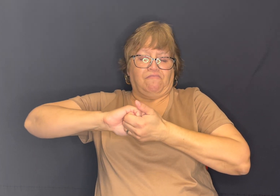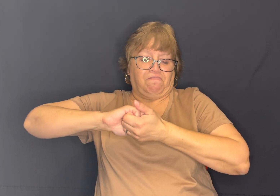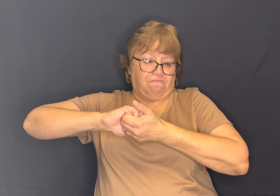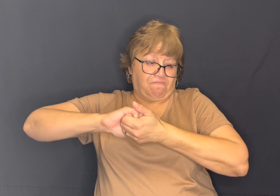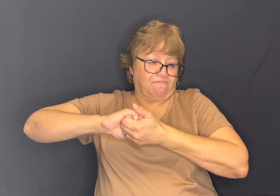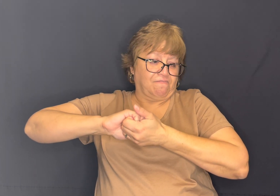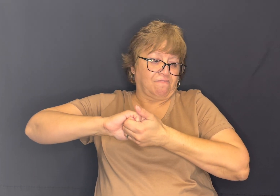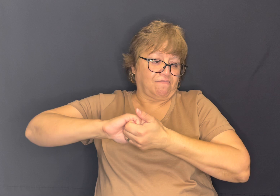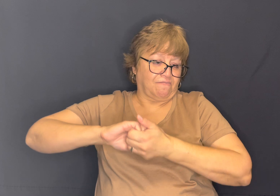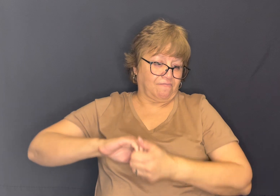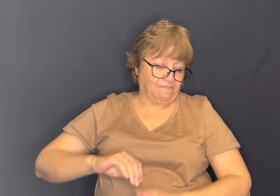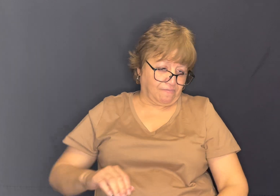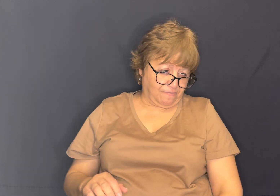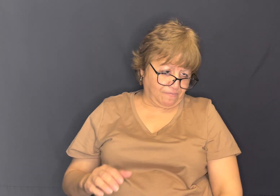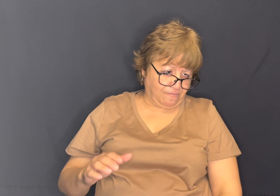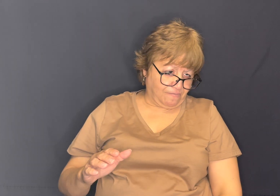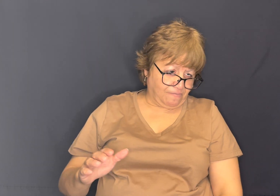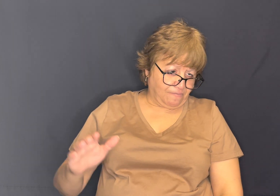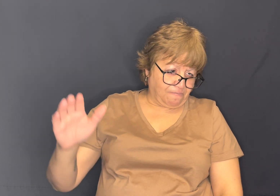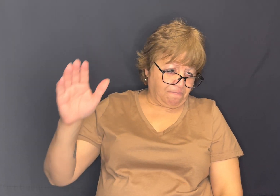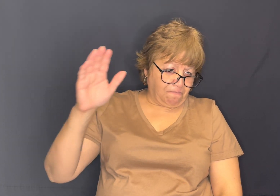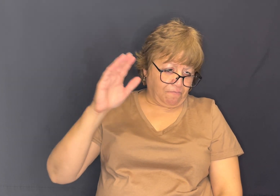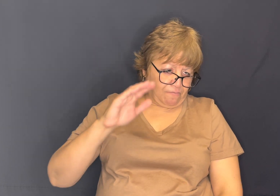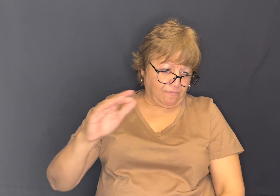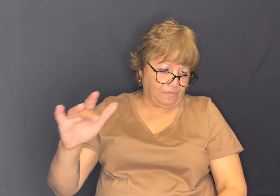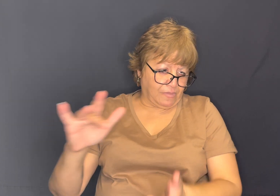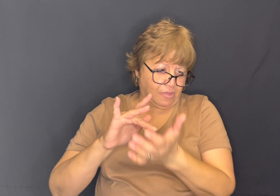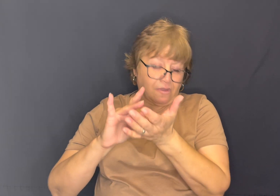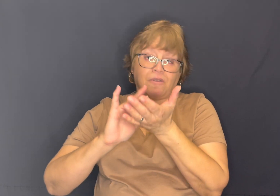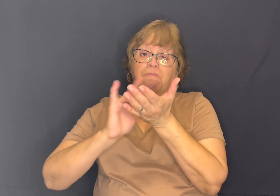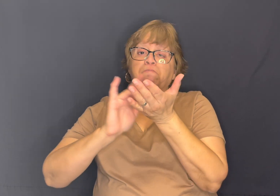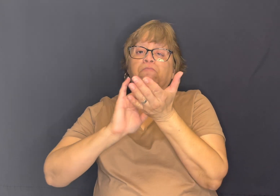Partner, like unified partner.